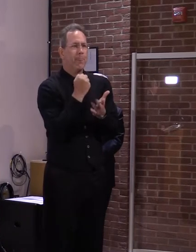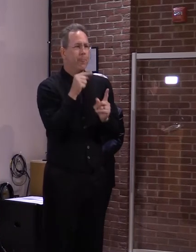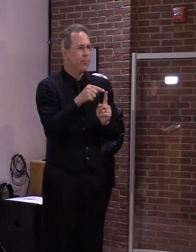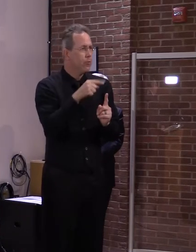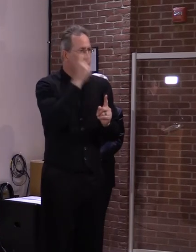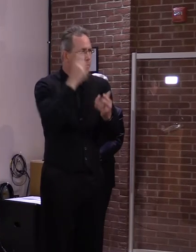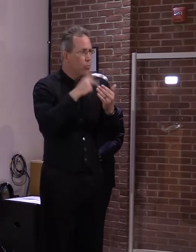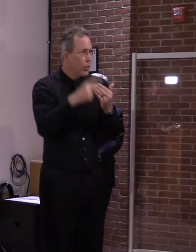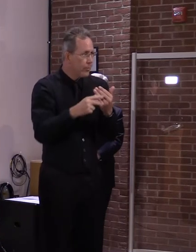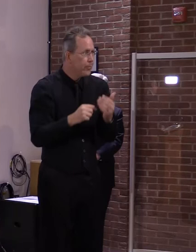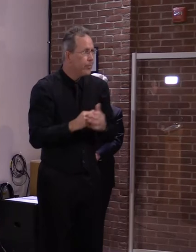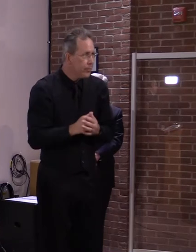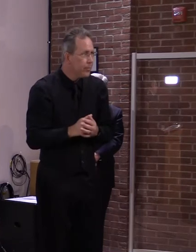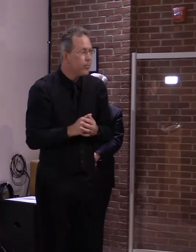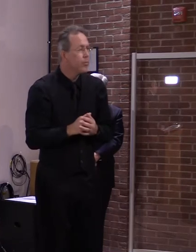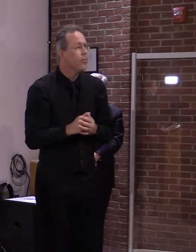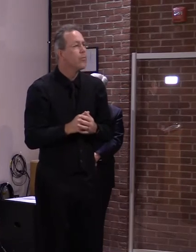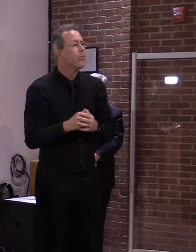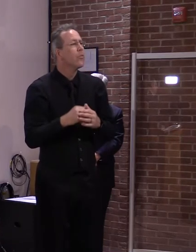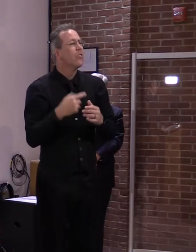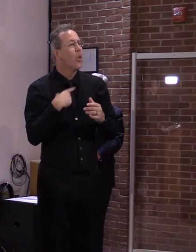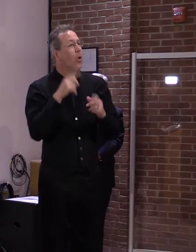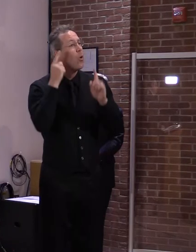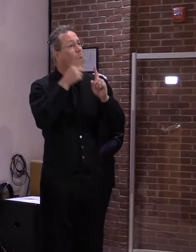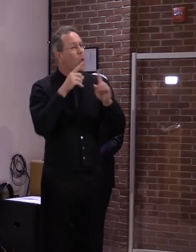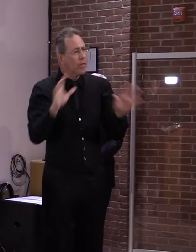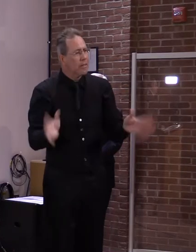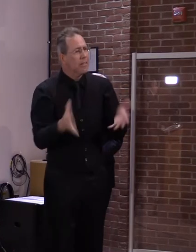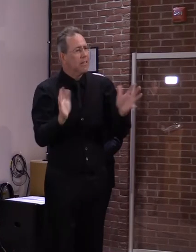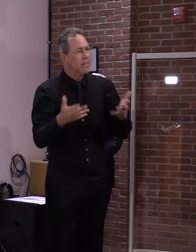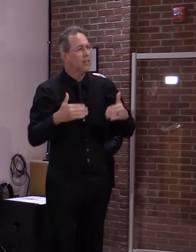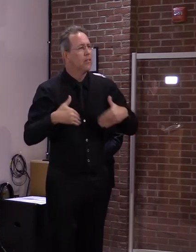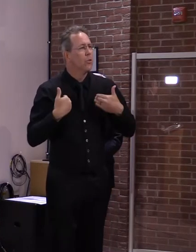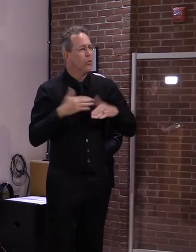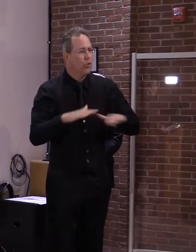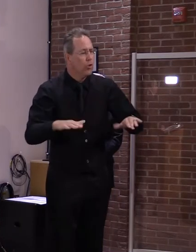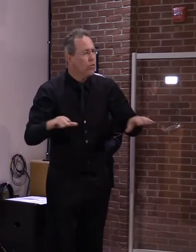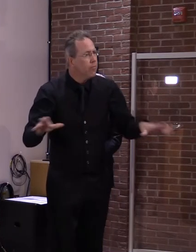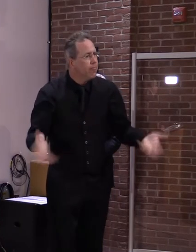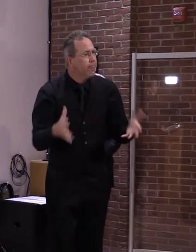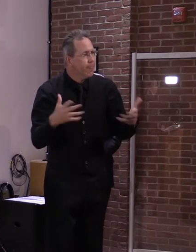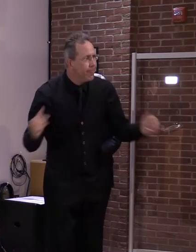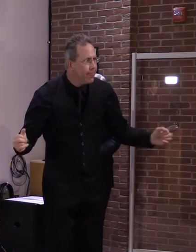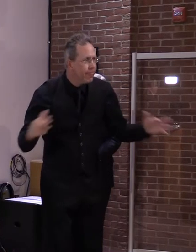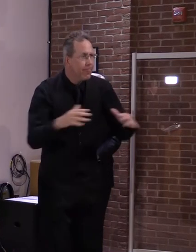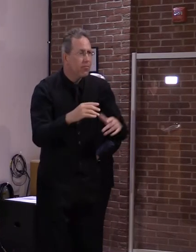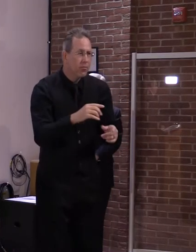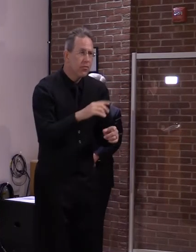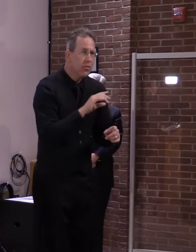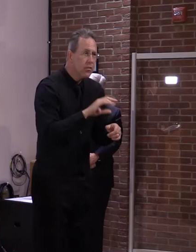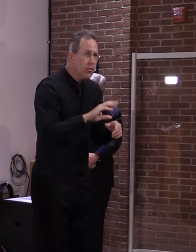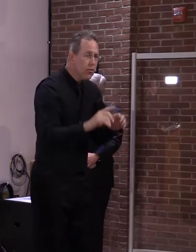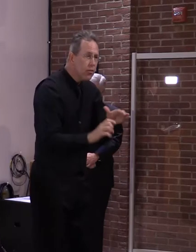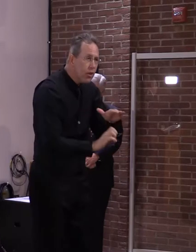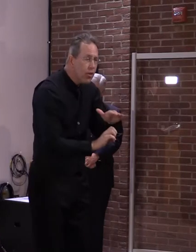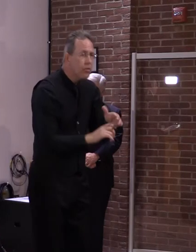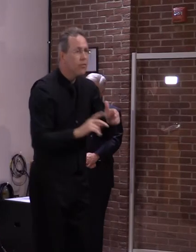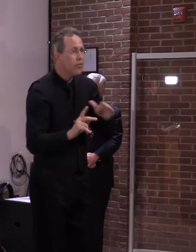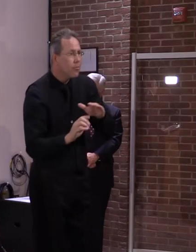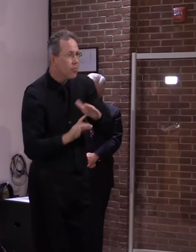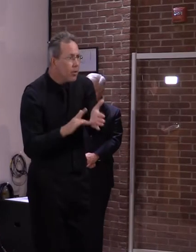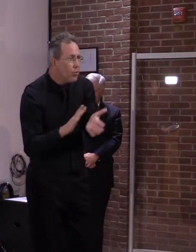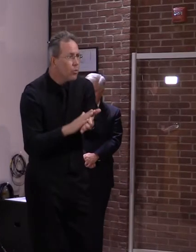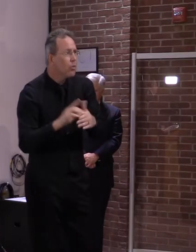really put a lot of opportunity out into the landscape for students so we can establish those connections for them. And that's going to serve them well. It's going to